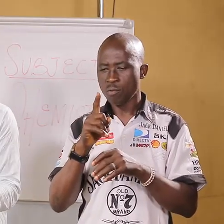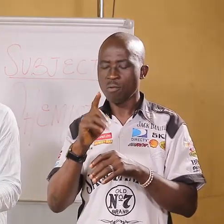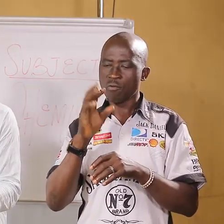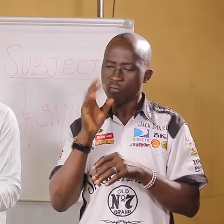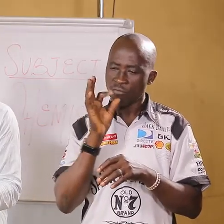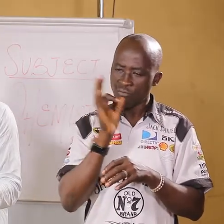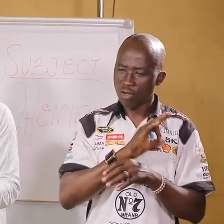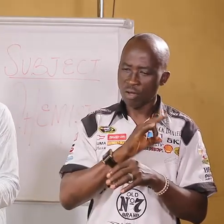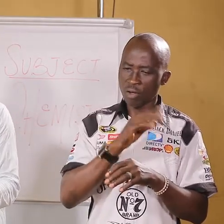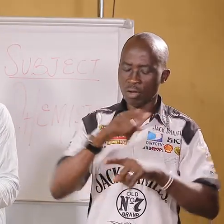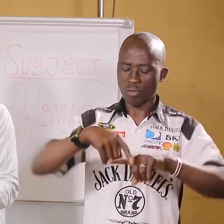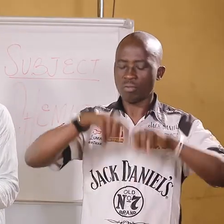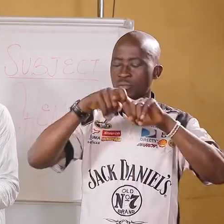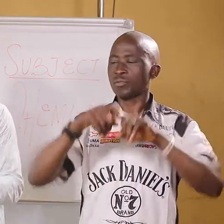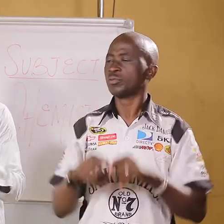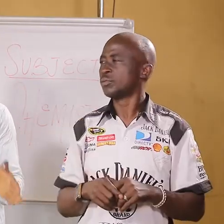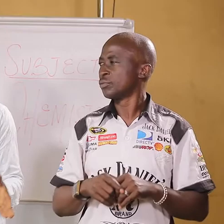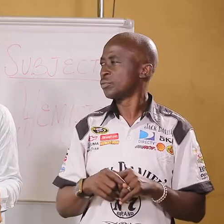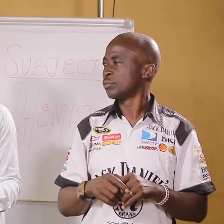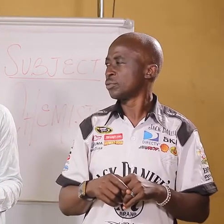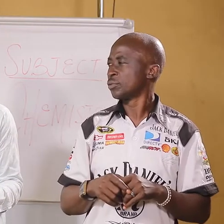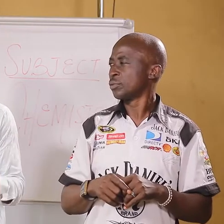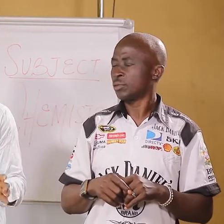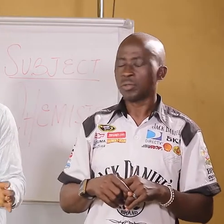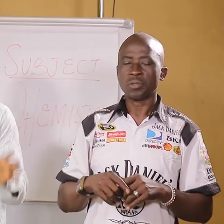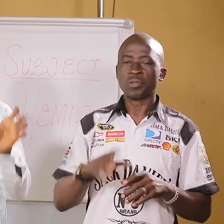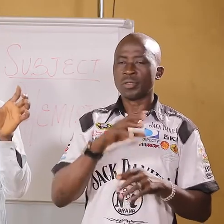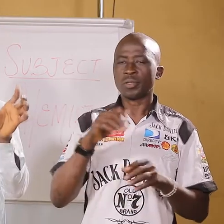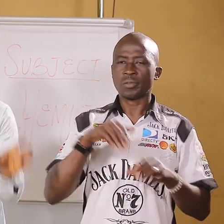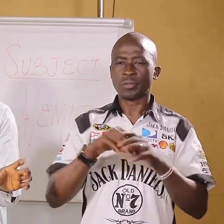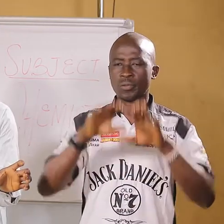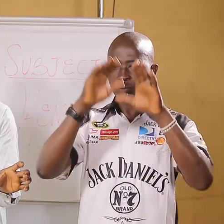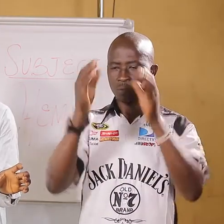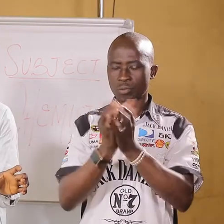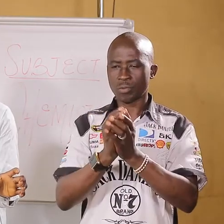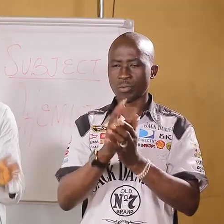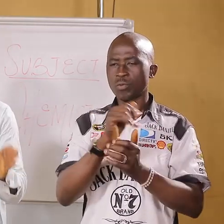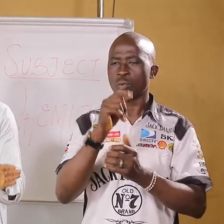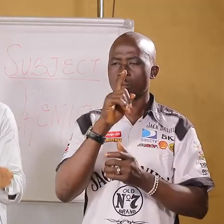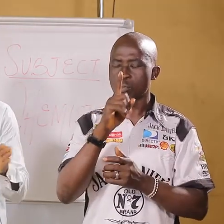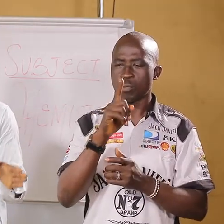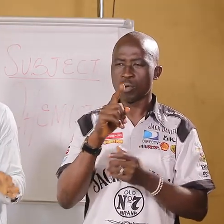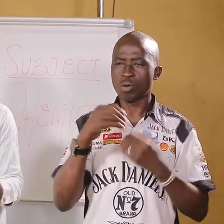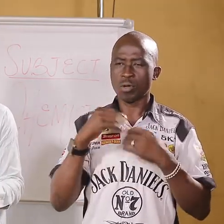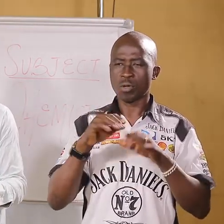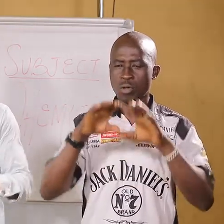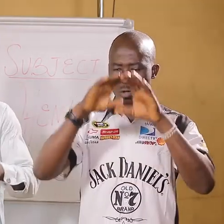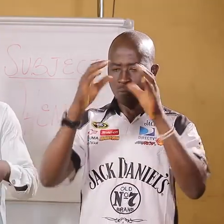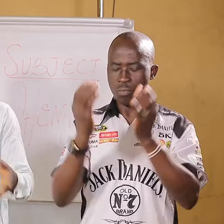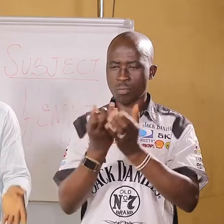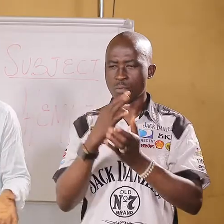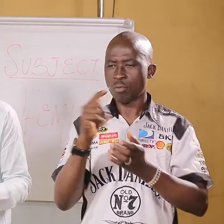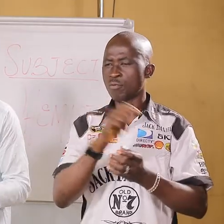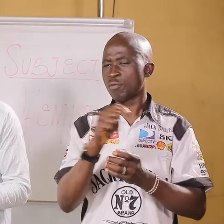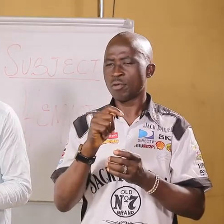false solution, and suspension. In terms of size, you know that a true solution has the size of the particles